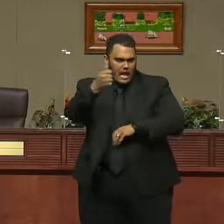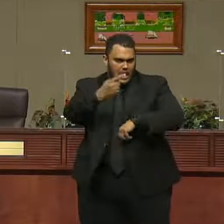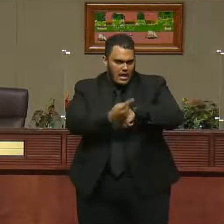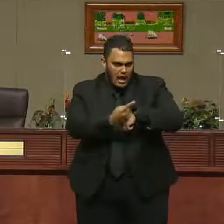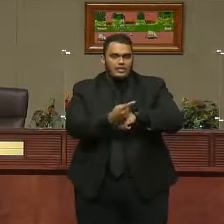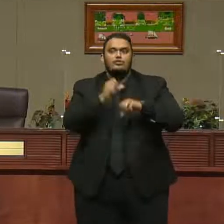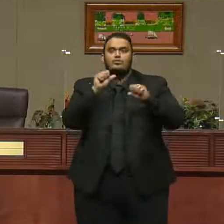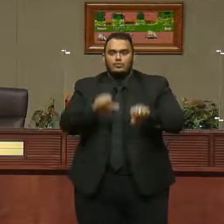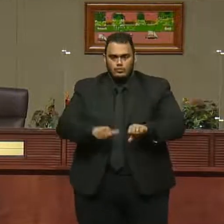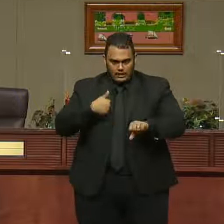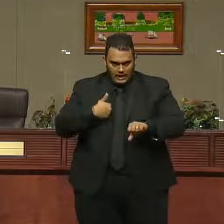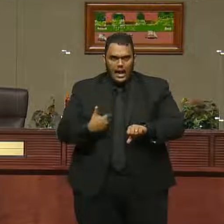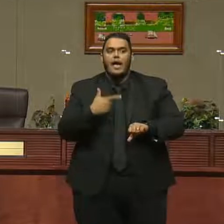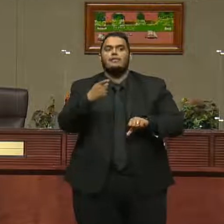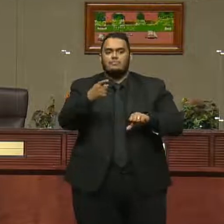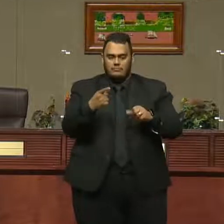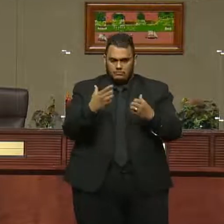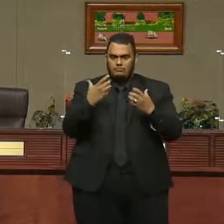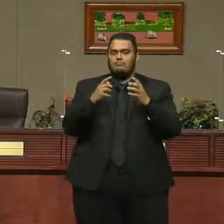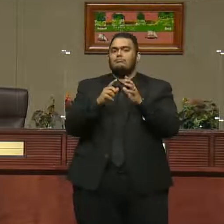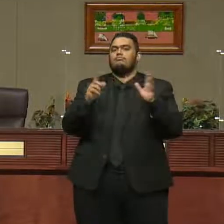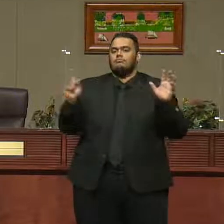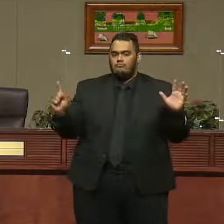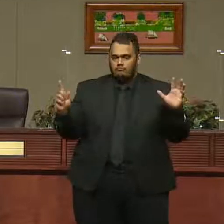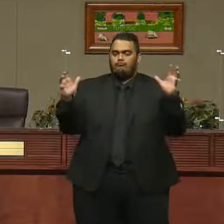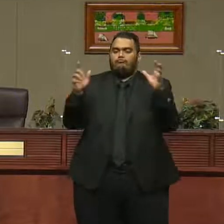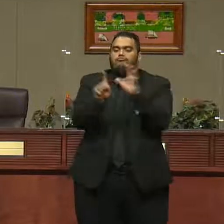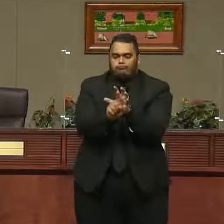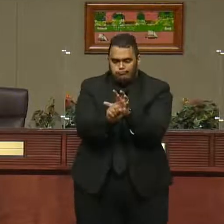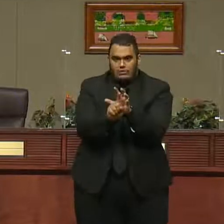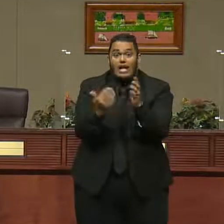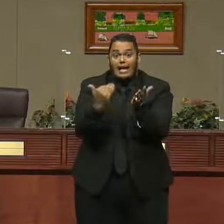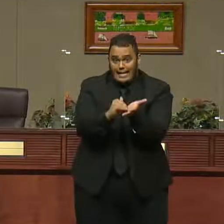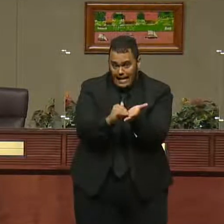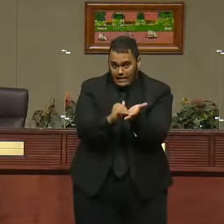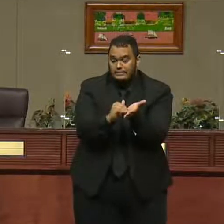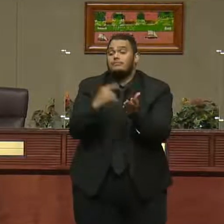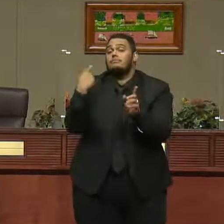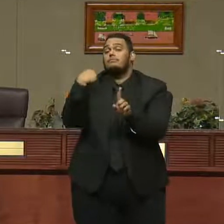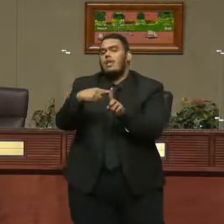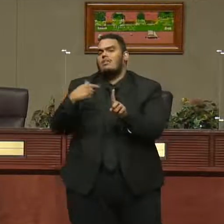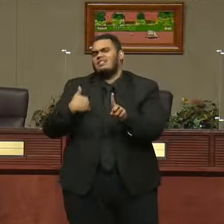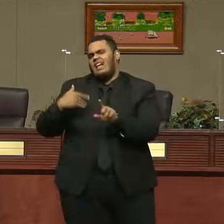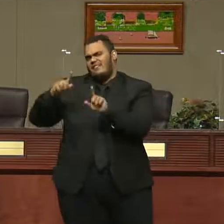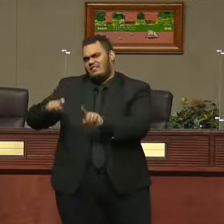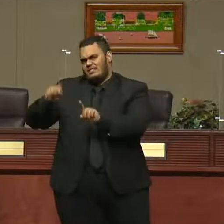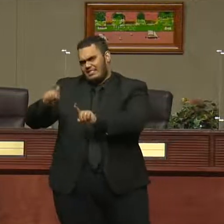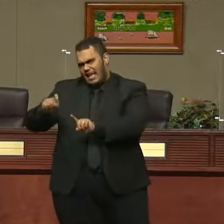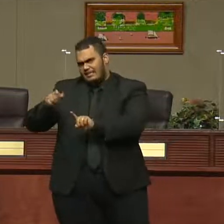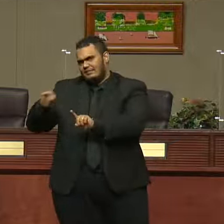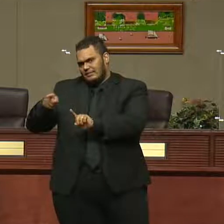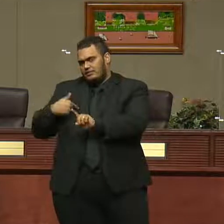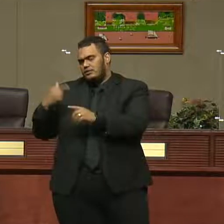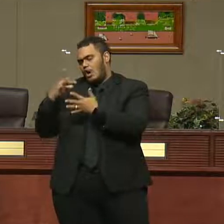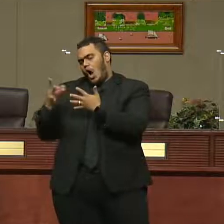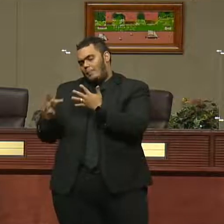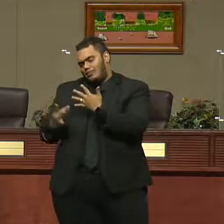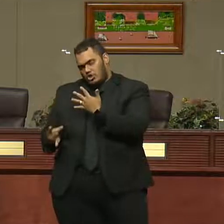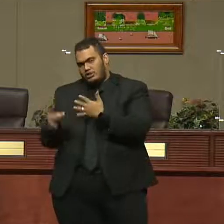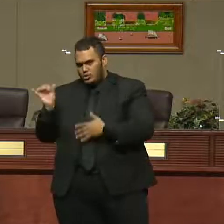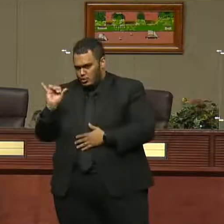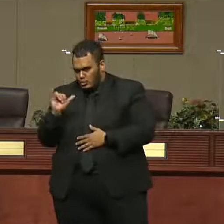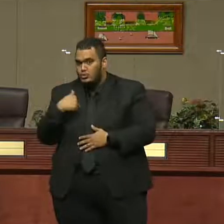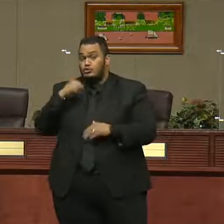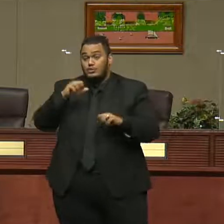4. And then there are also some test-based options. And those options can be found on the CDC's